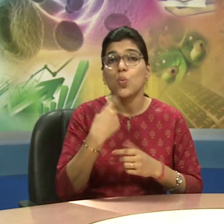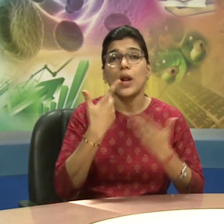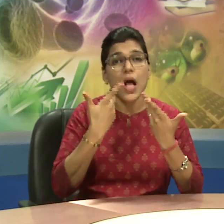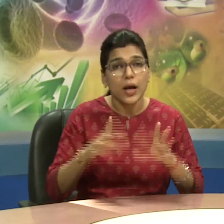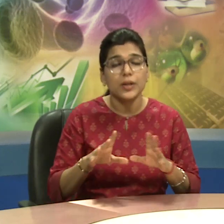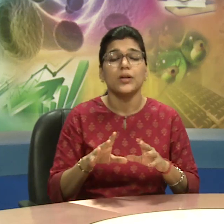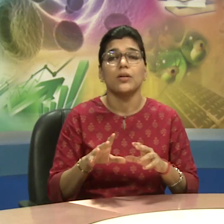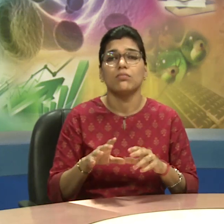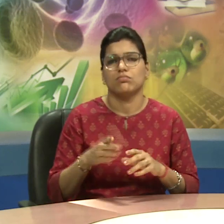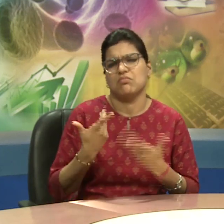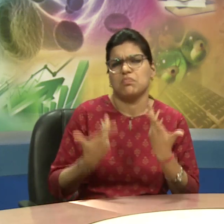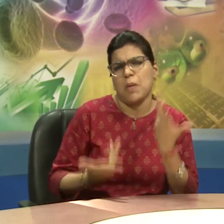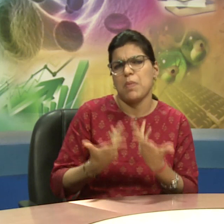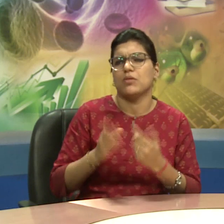to safety.